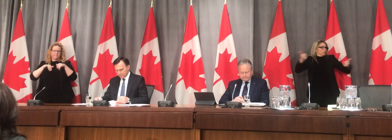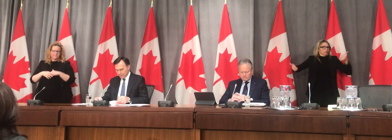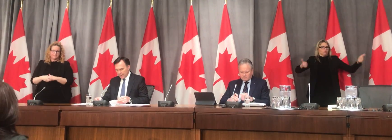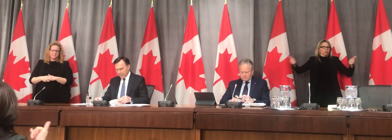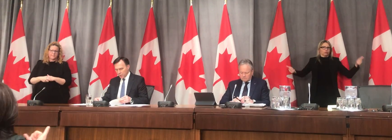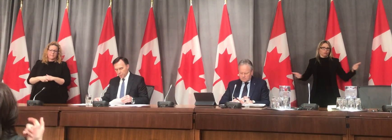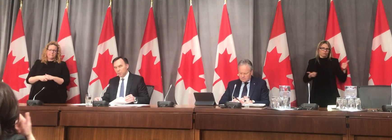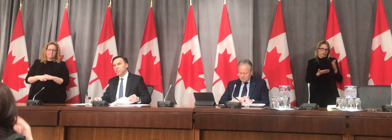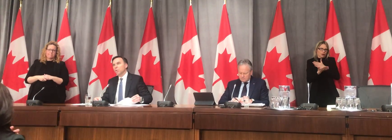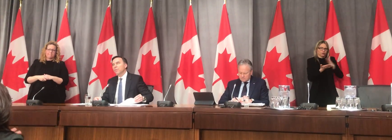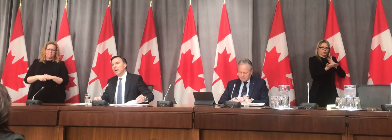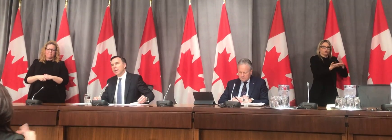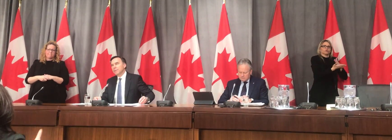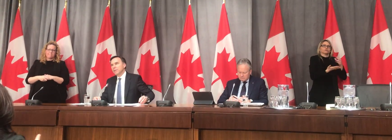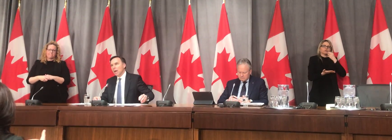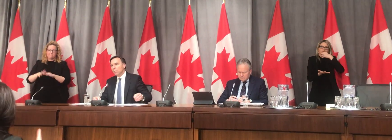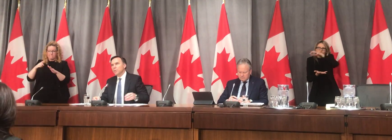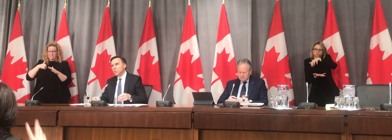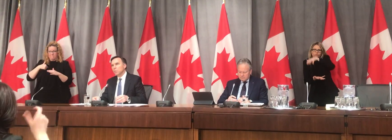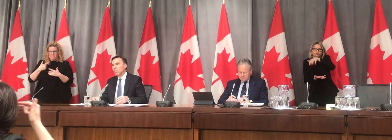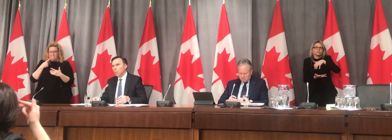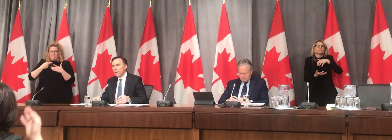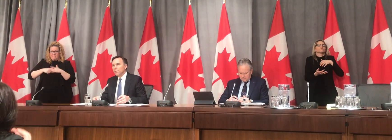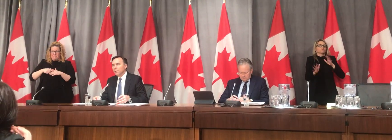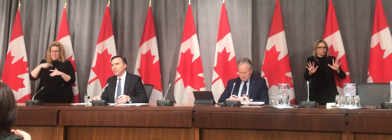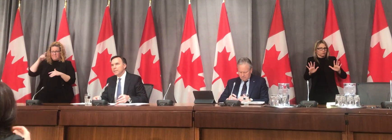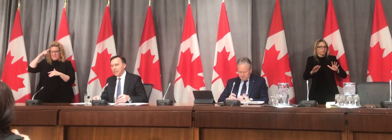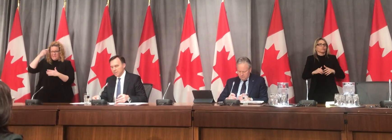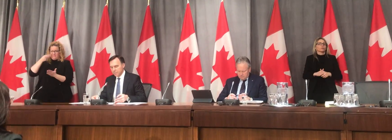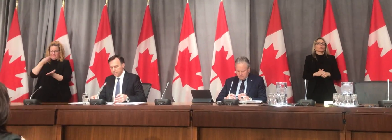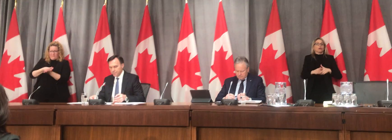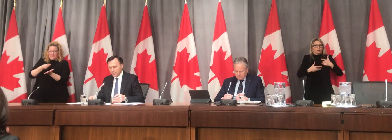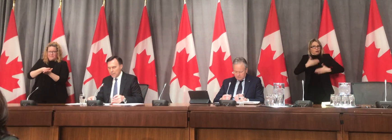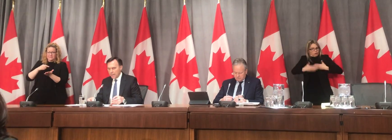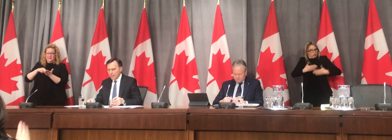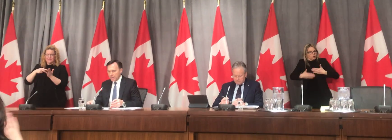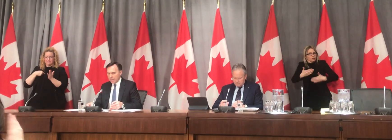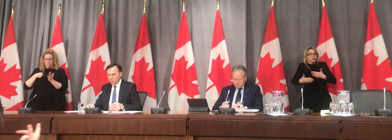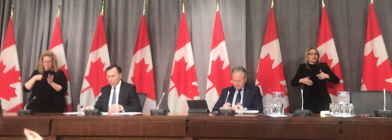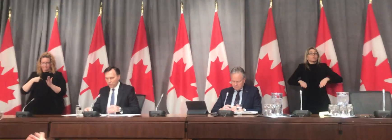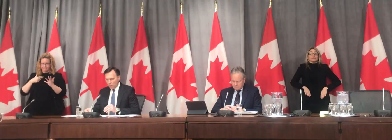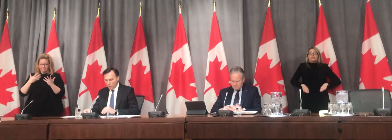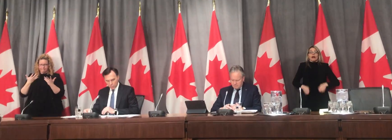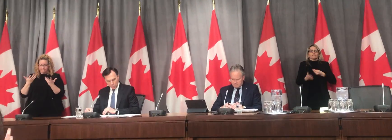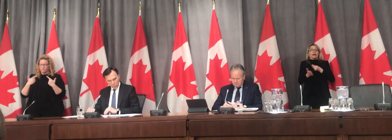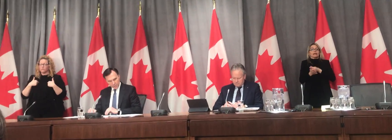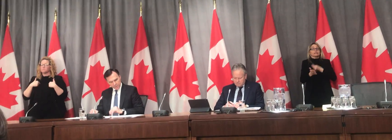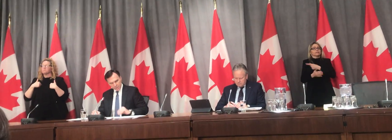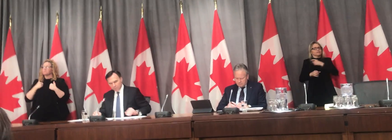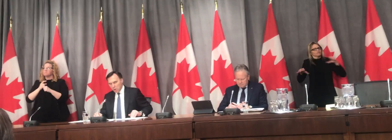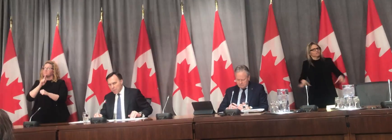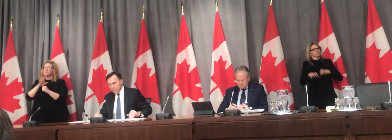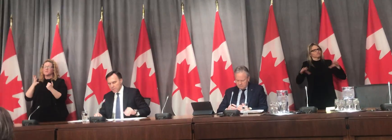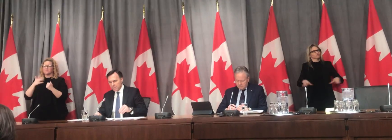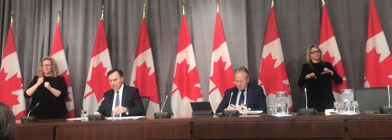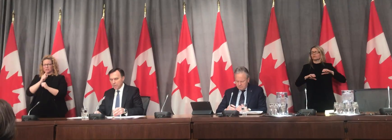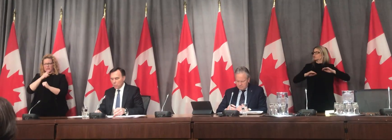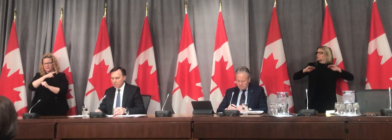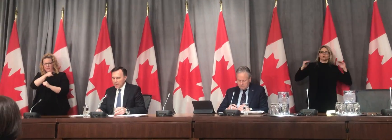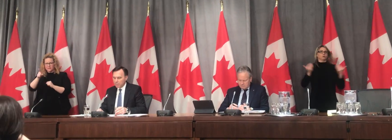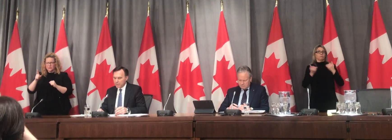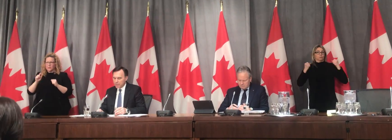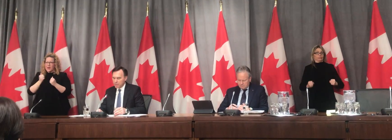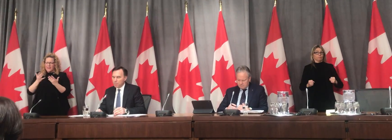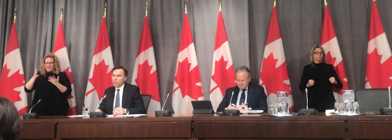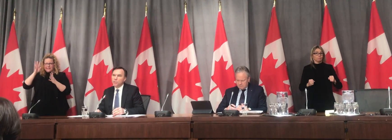beginning. As your Minister of Finance, I will do whatever it takes. In order to follow through on these commitments,